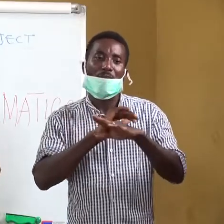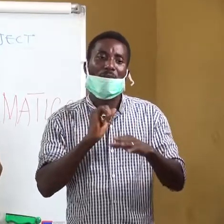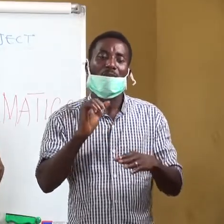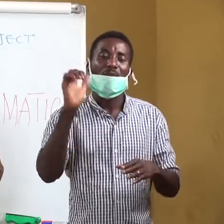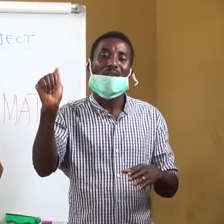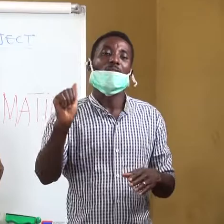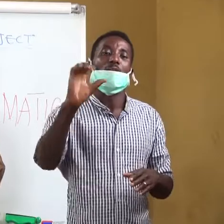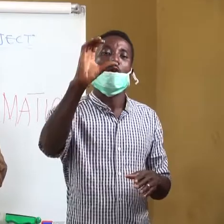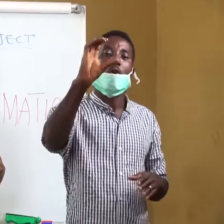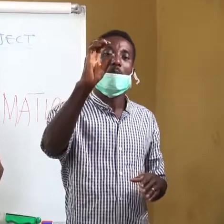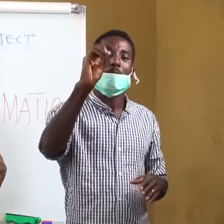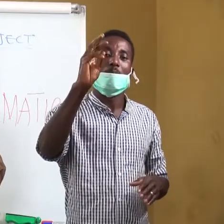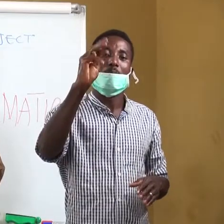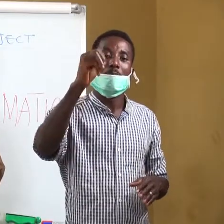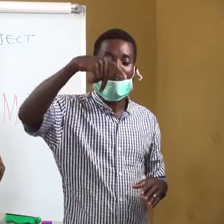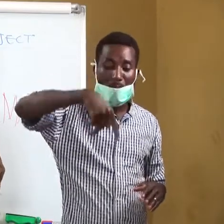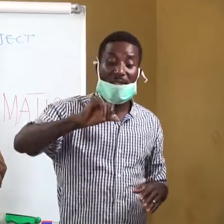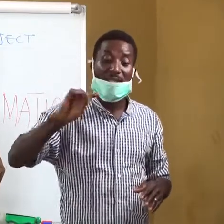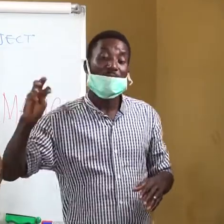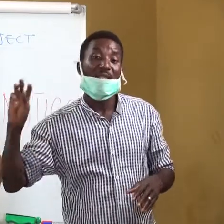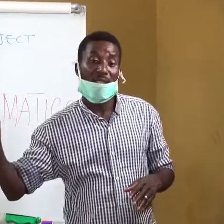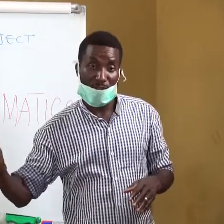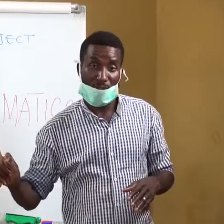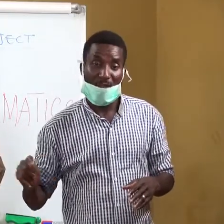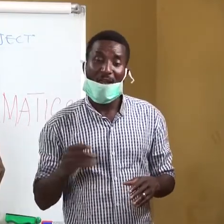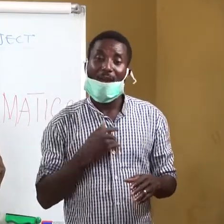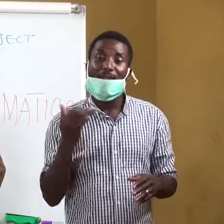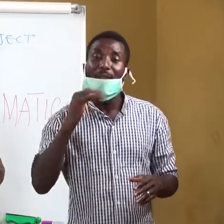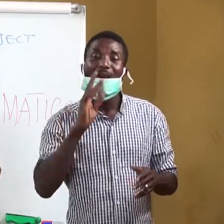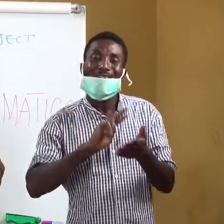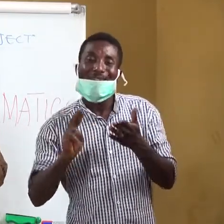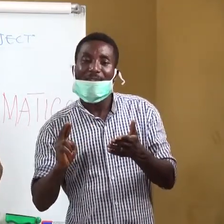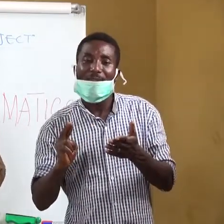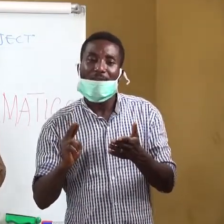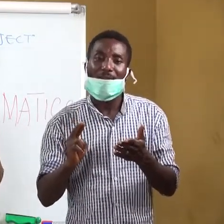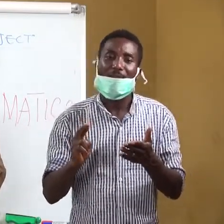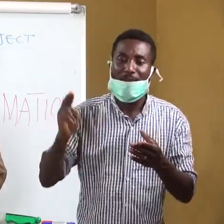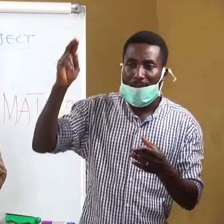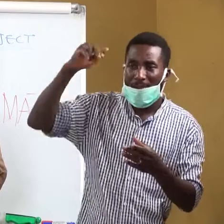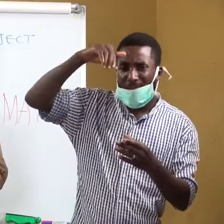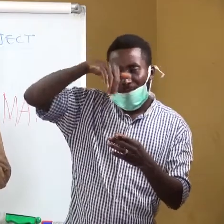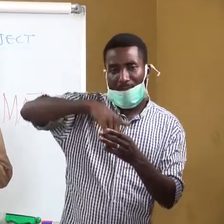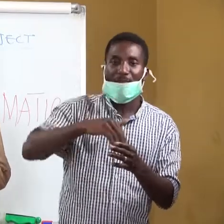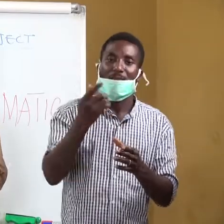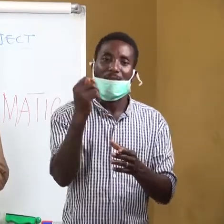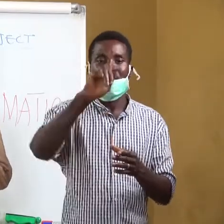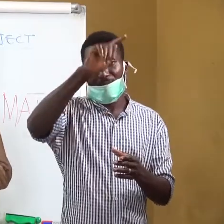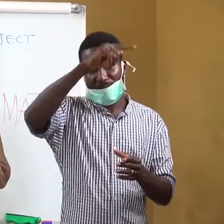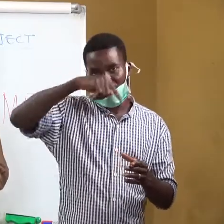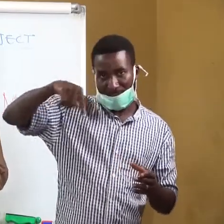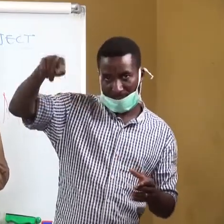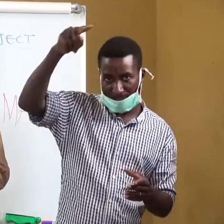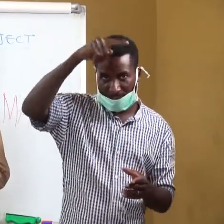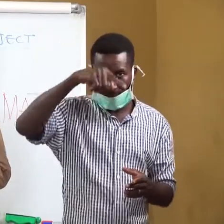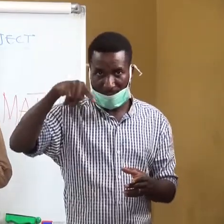only written inside the rectangle, but never within the circle. For